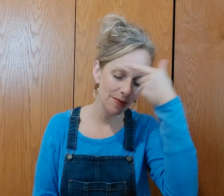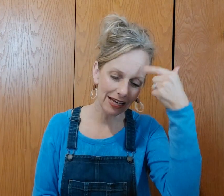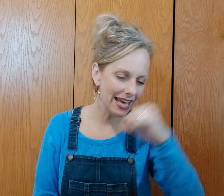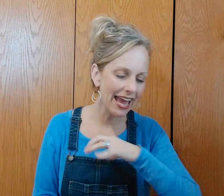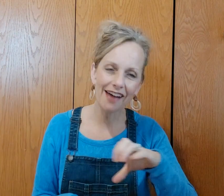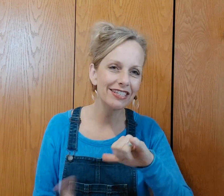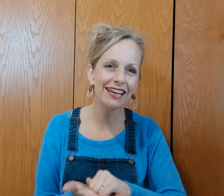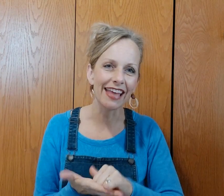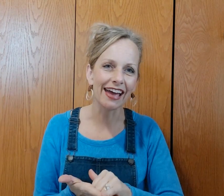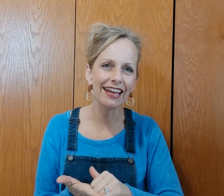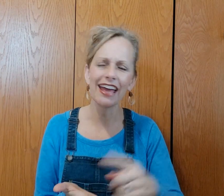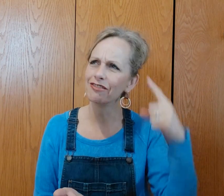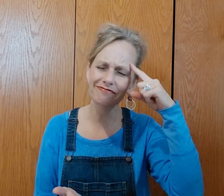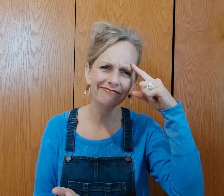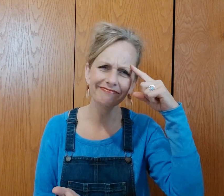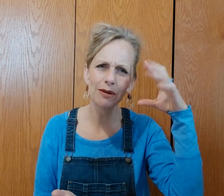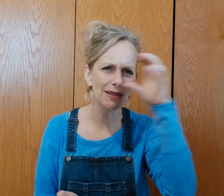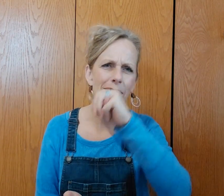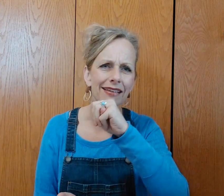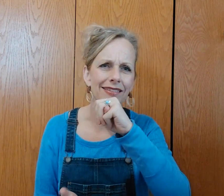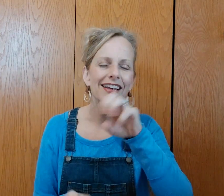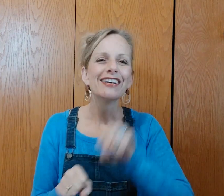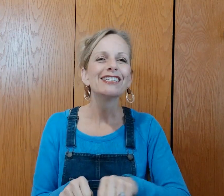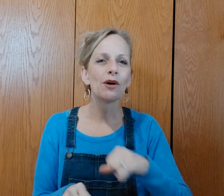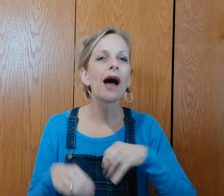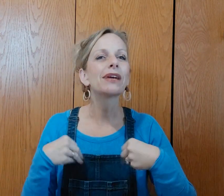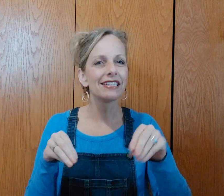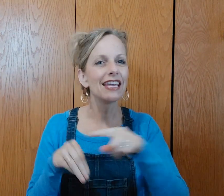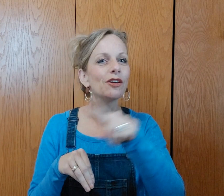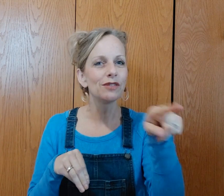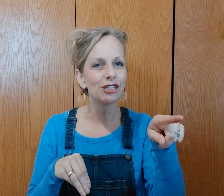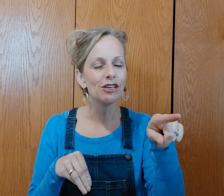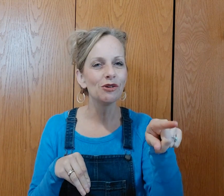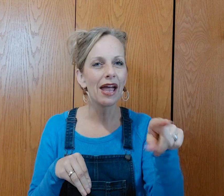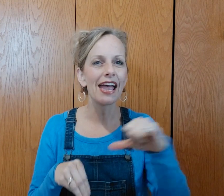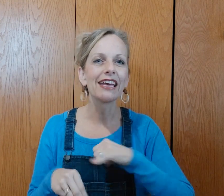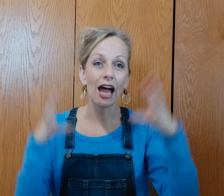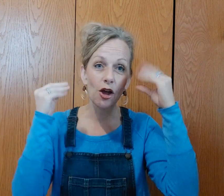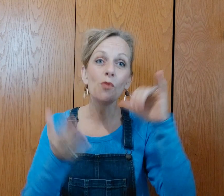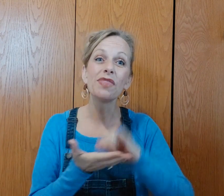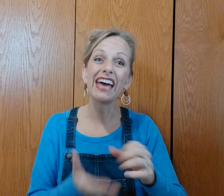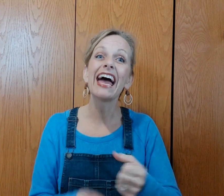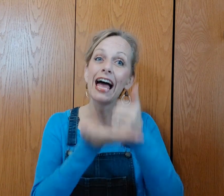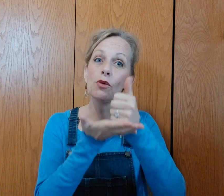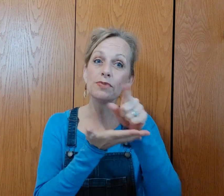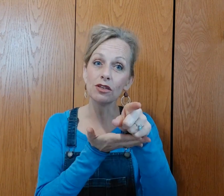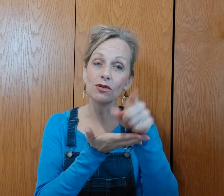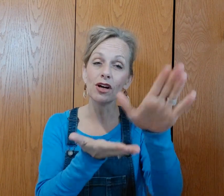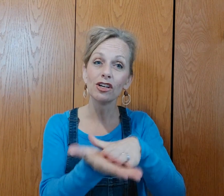because I haven't done that, and that was a miss. So I'm going to send those to you, and I hope that helps you